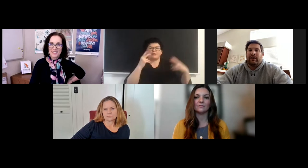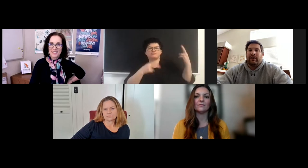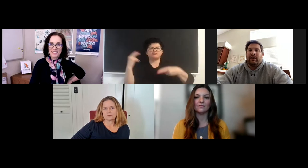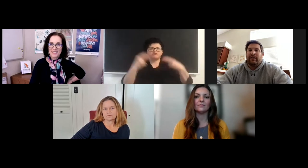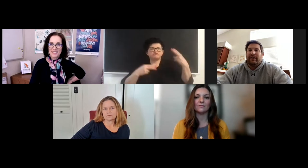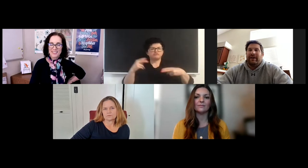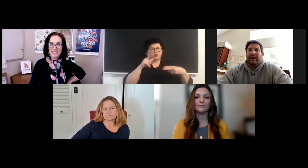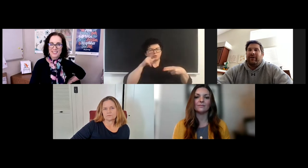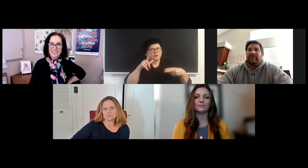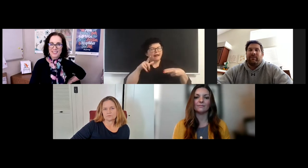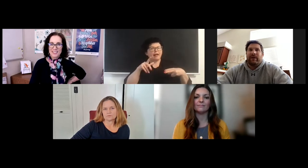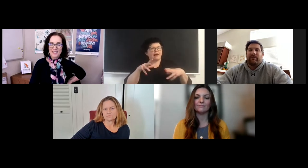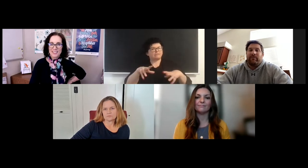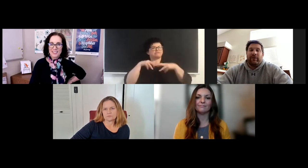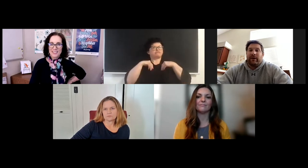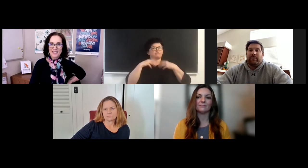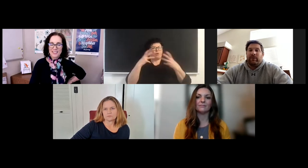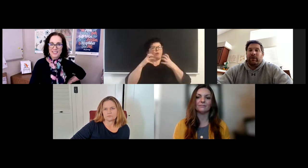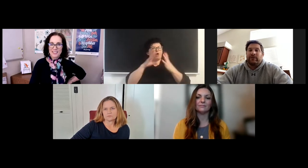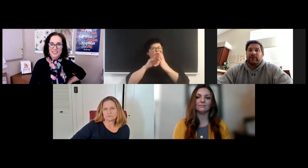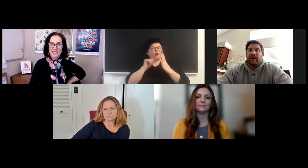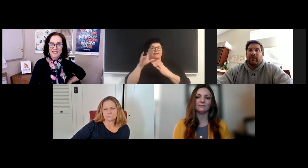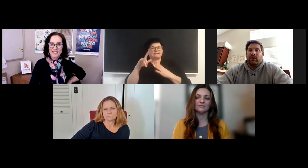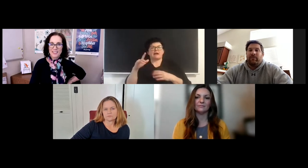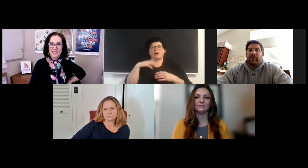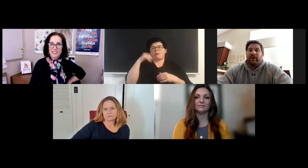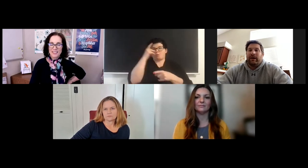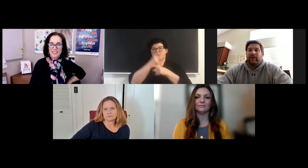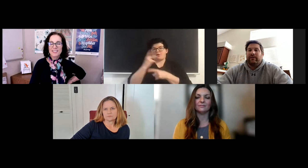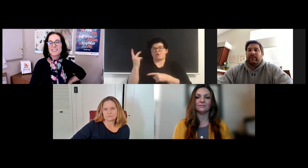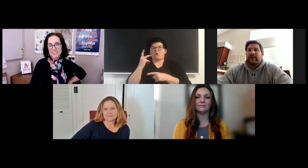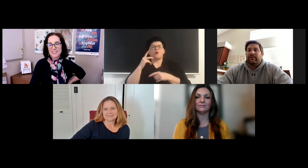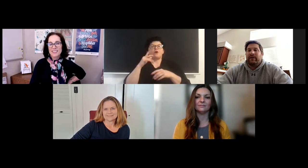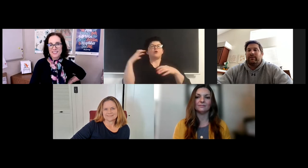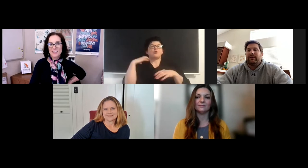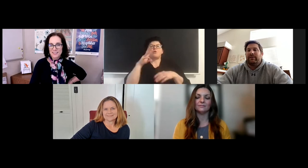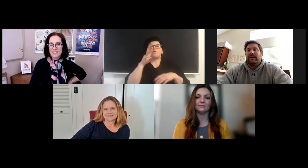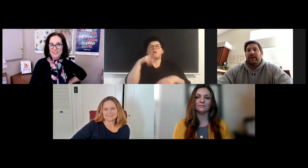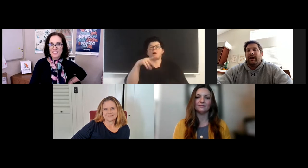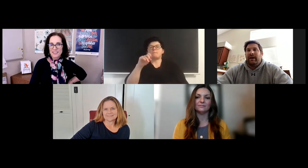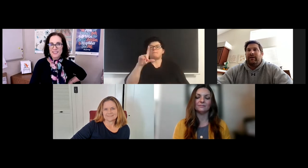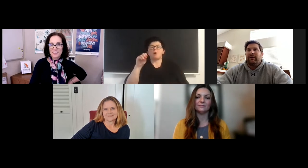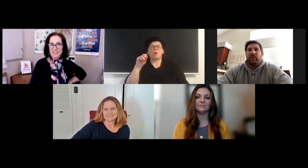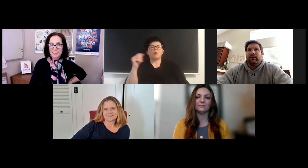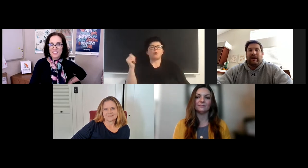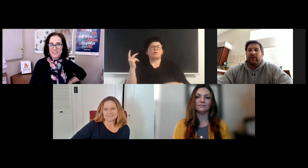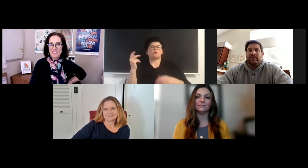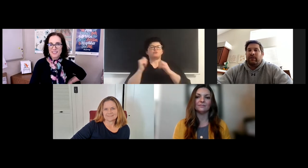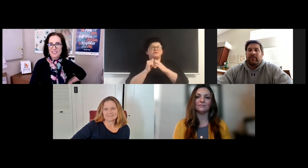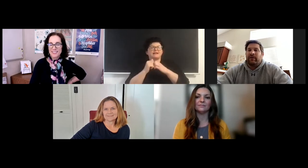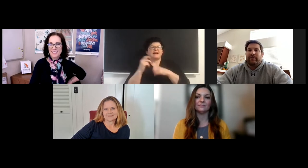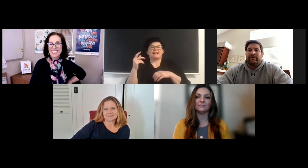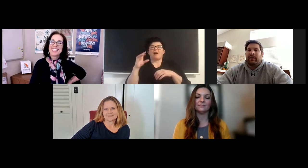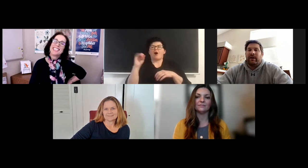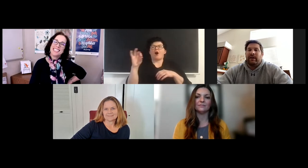learn ASL. And now it's something my brother and I both coach water polo together sometimes in the off season, and we'll sign to each